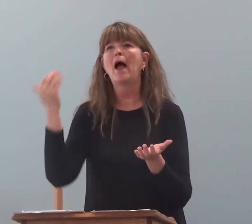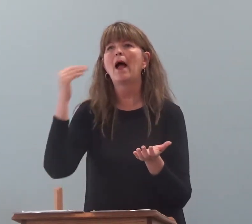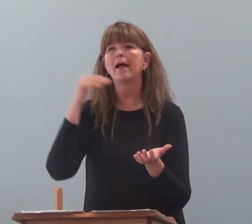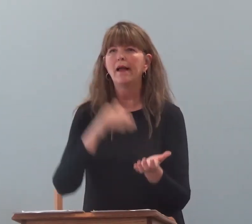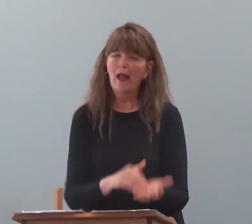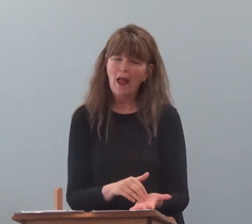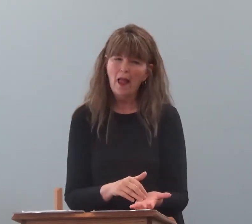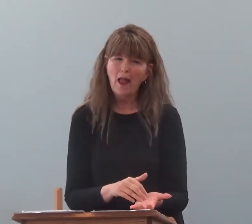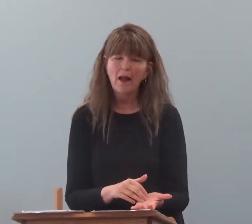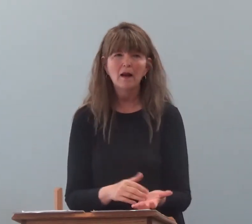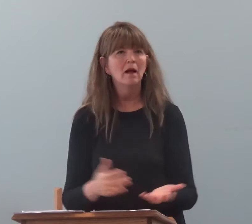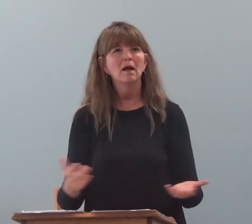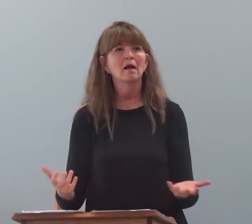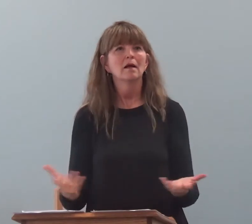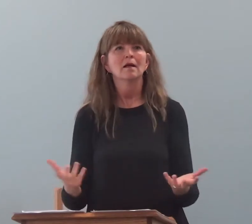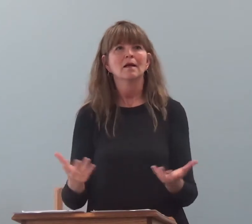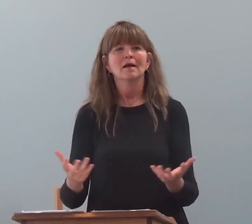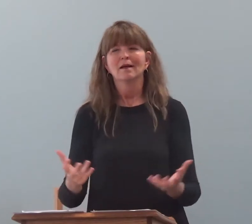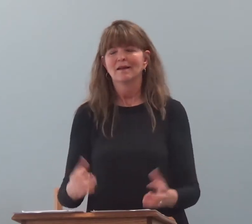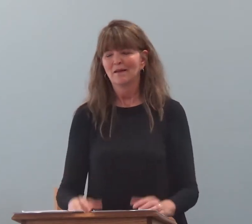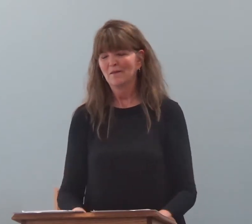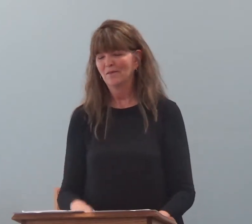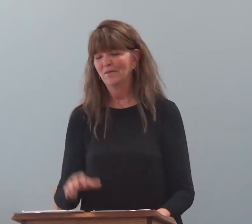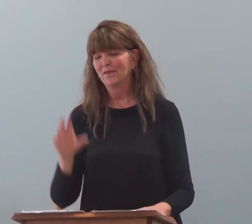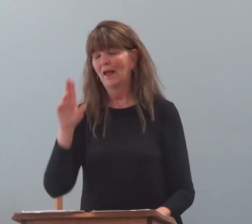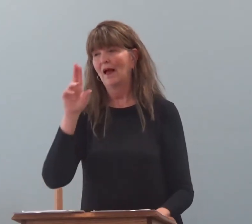it's raining again. And that makes me nuts.